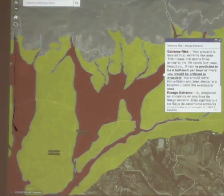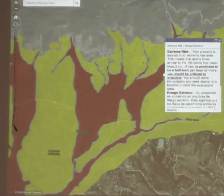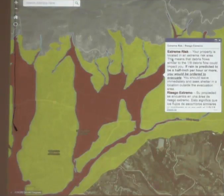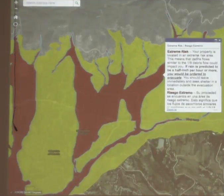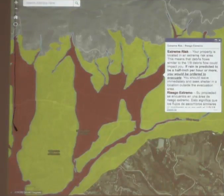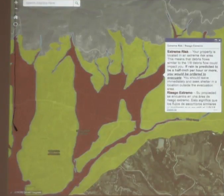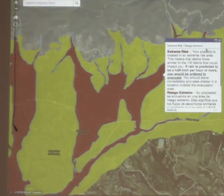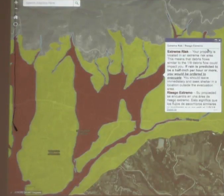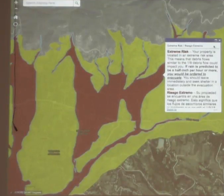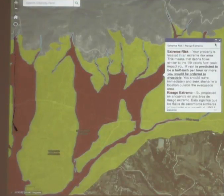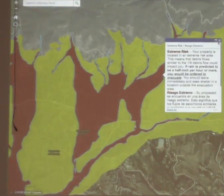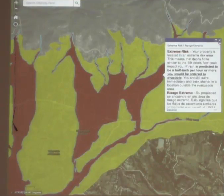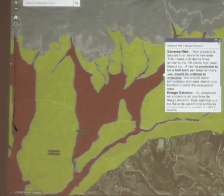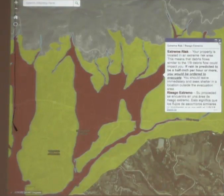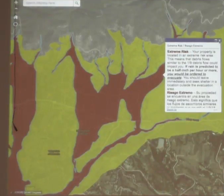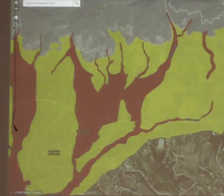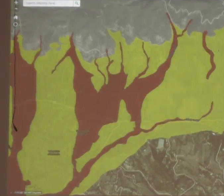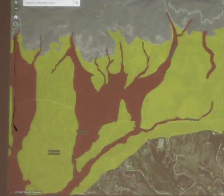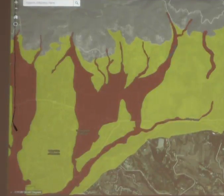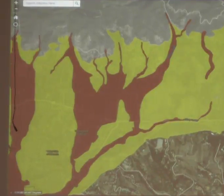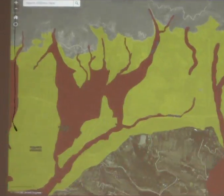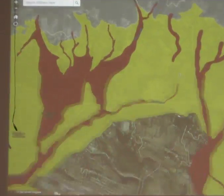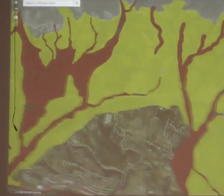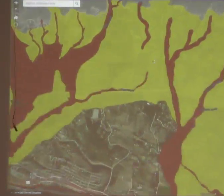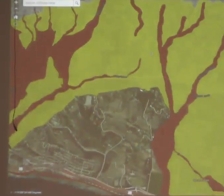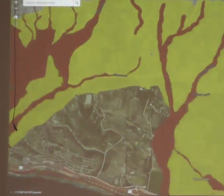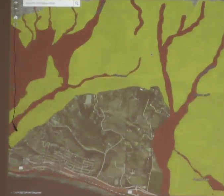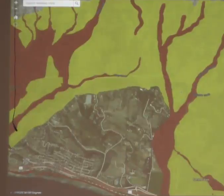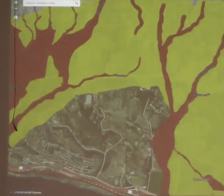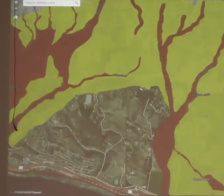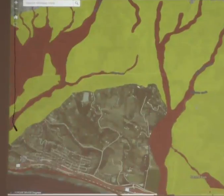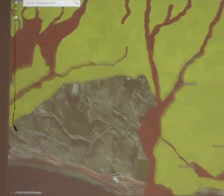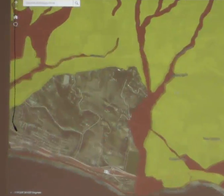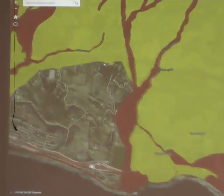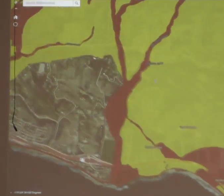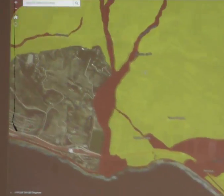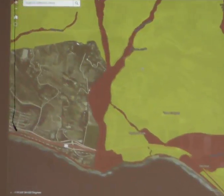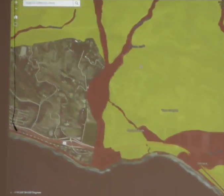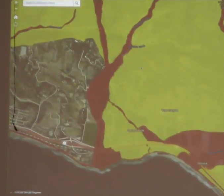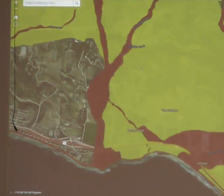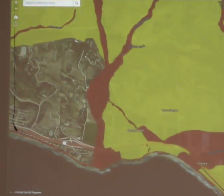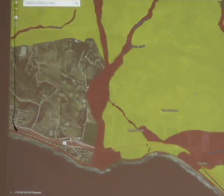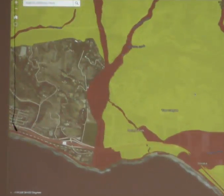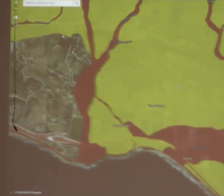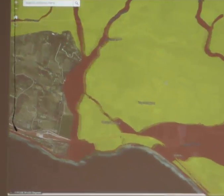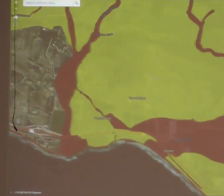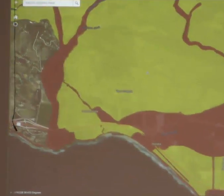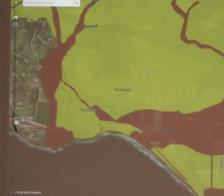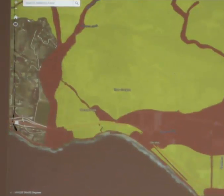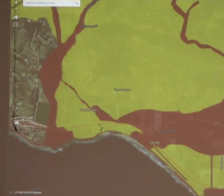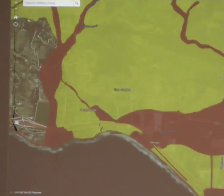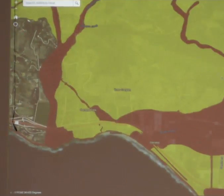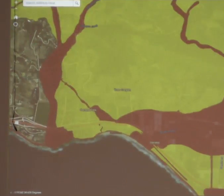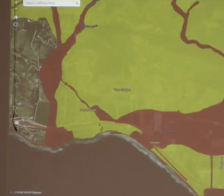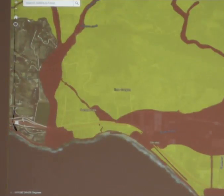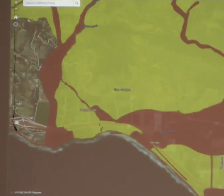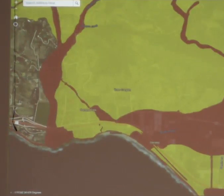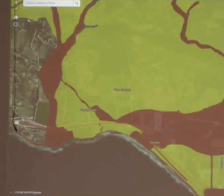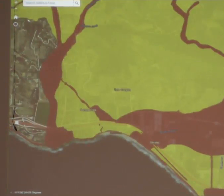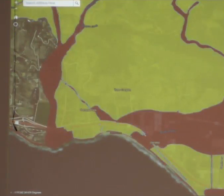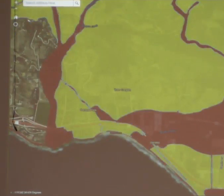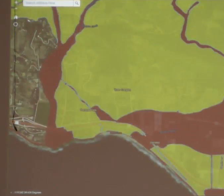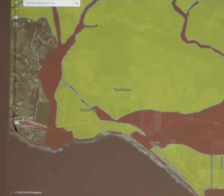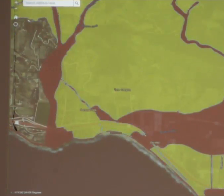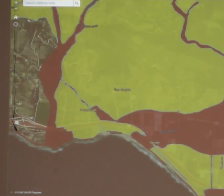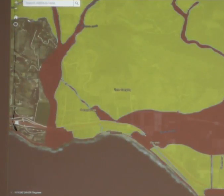being cut off from essential services like natural gas, potable water, sewer, electricity, cellular phone service, and other